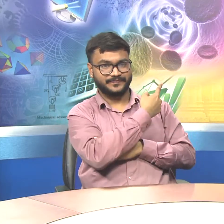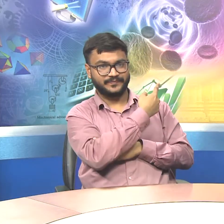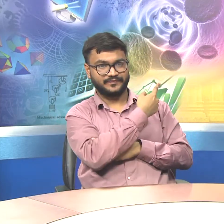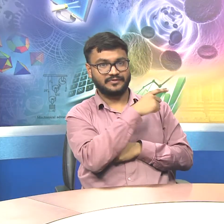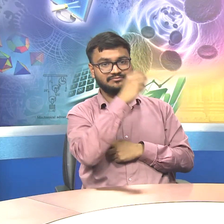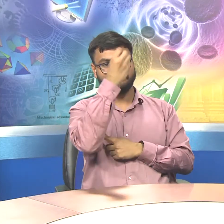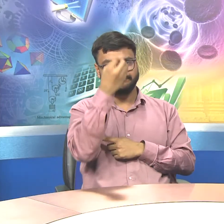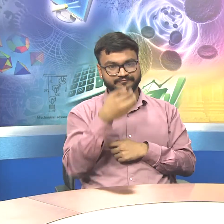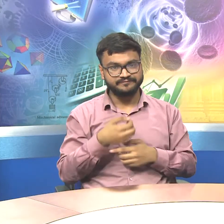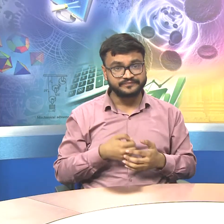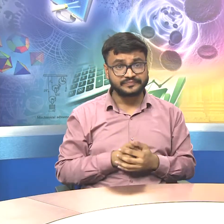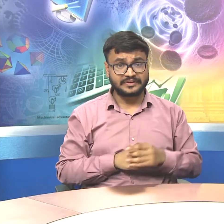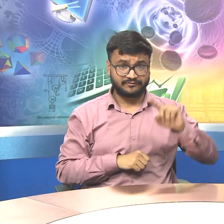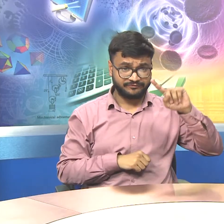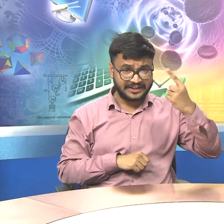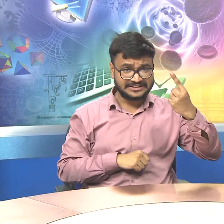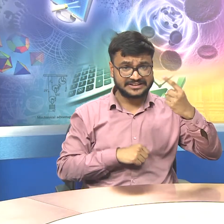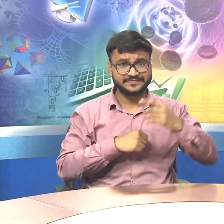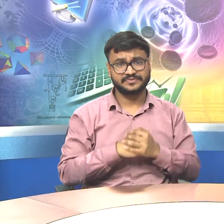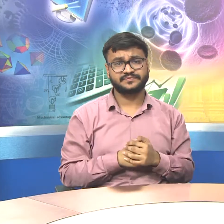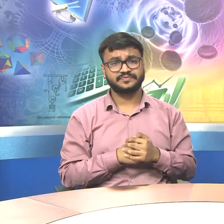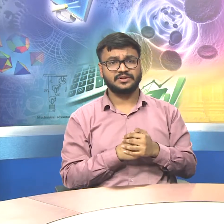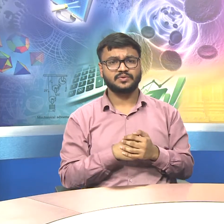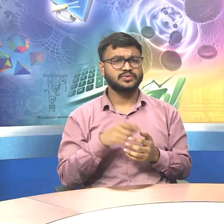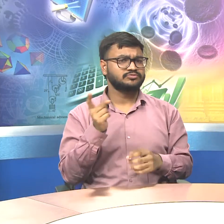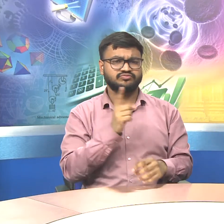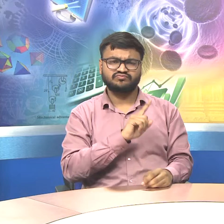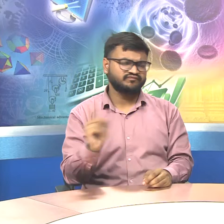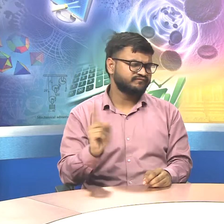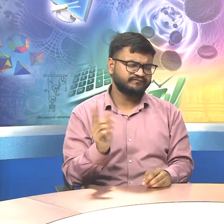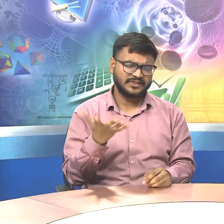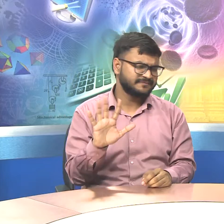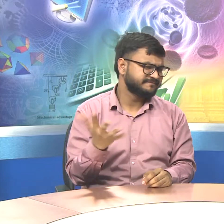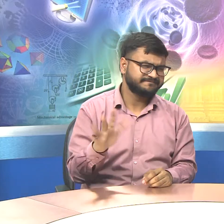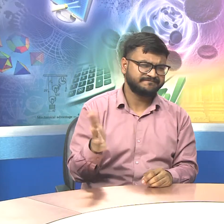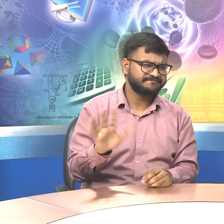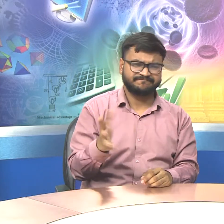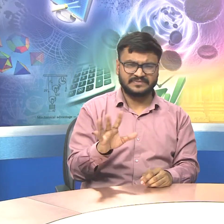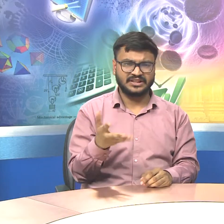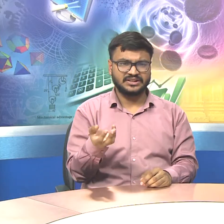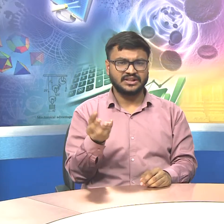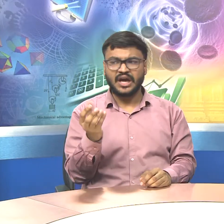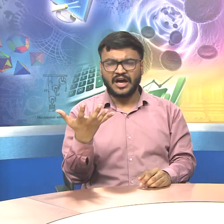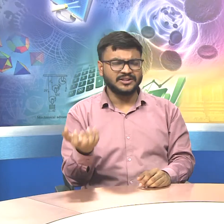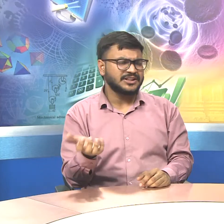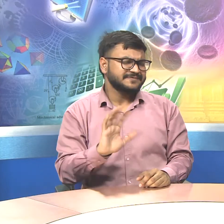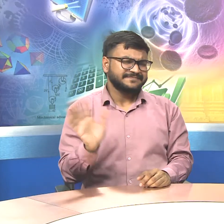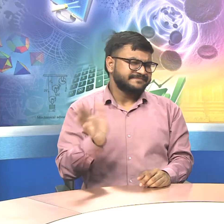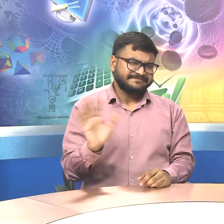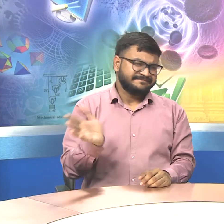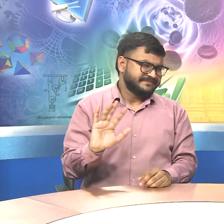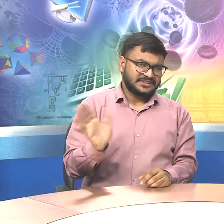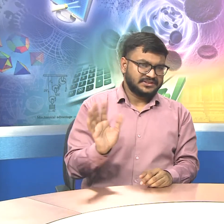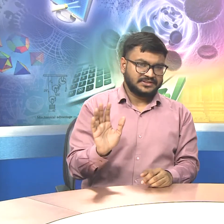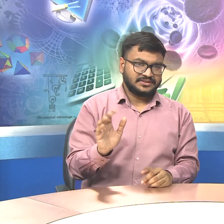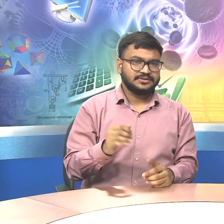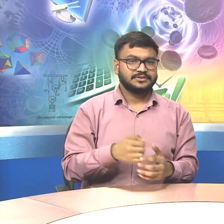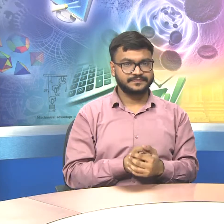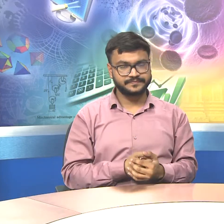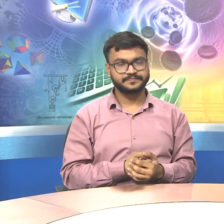For example, you can see on the screen, first, don't want.